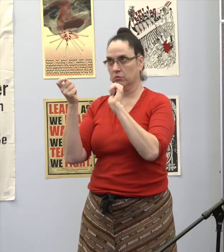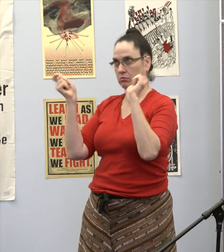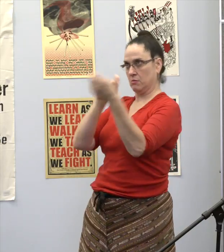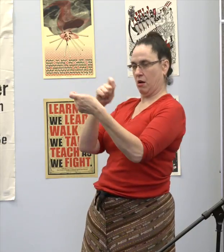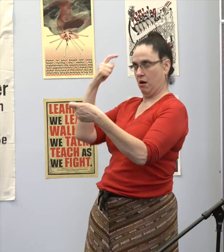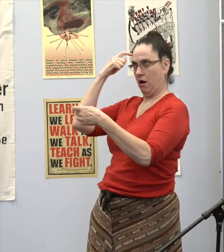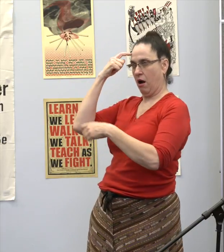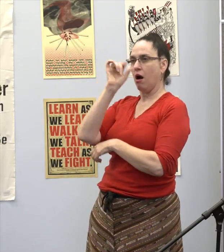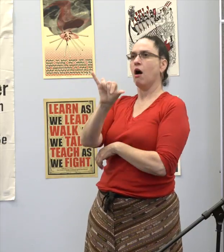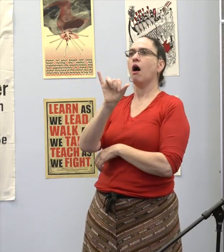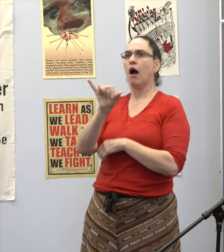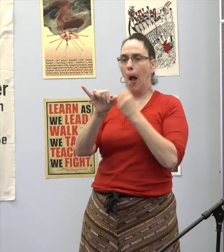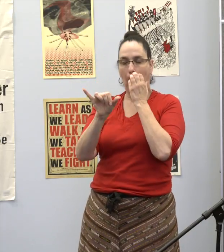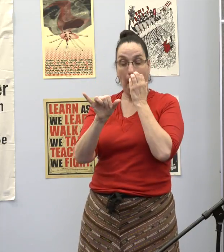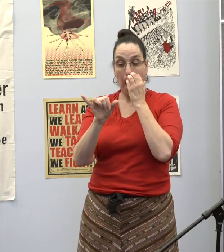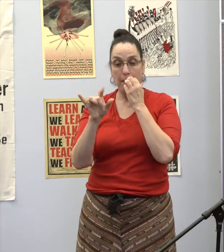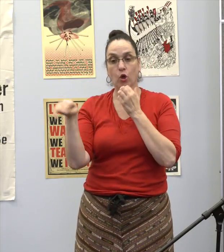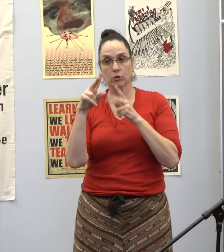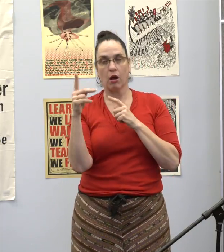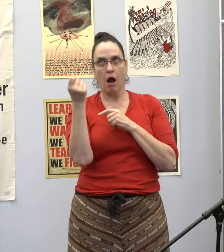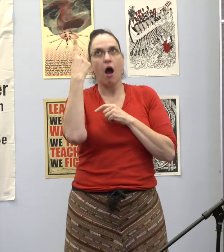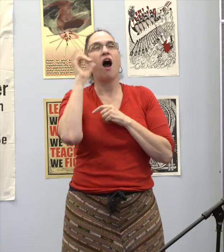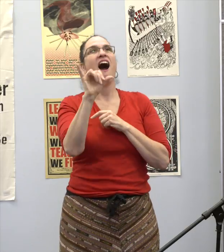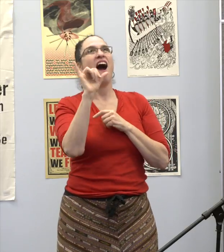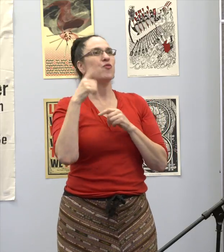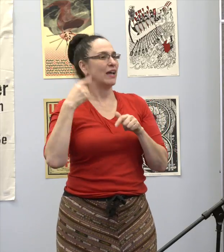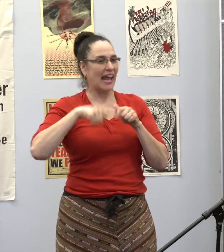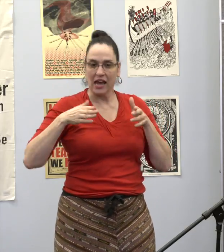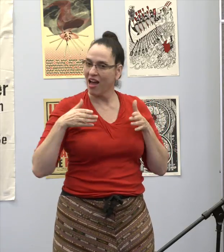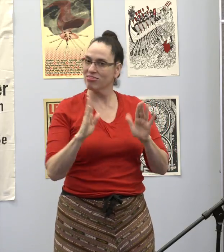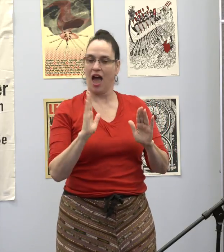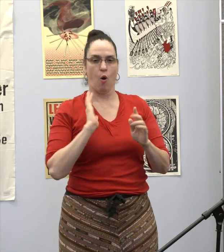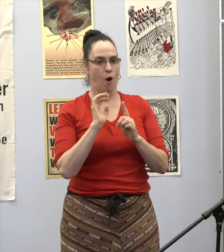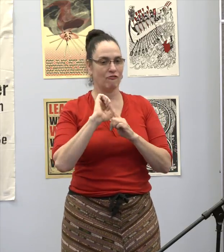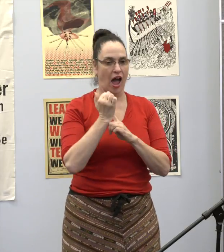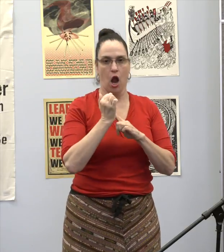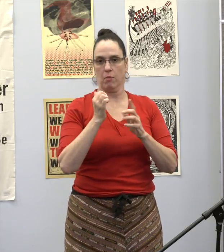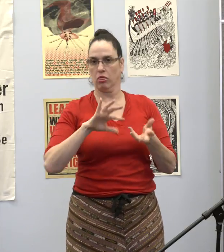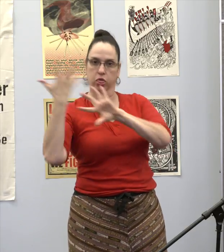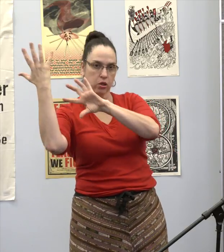allow this to happen anymore. This is not what we want for the future of our community, and we're going to fight for it.